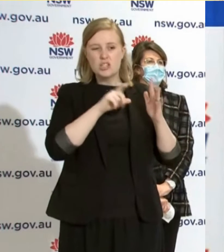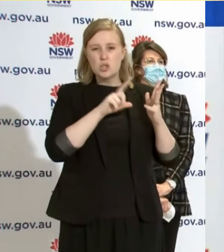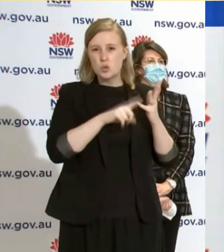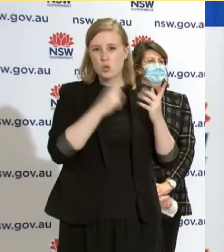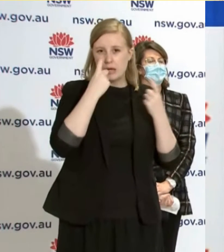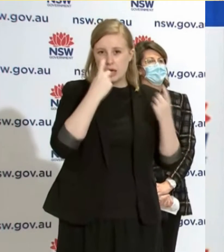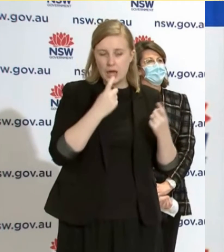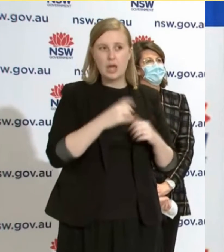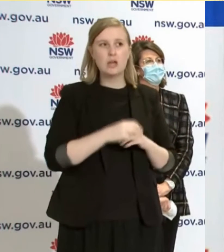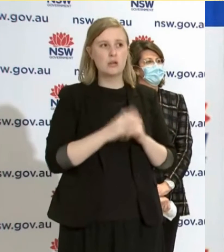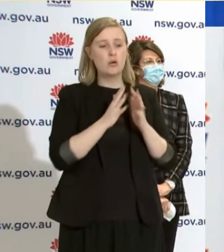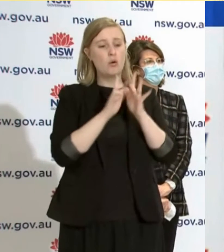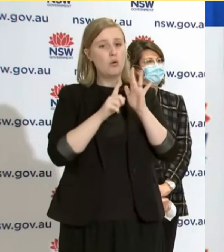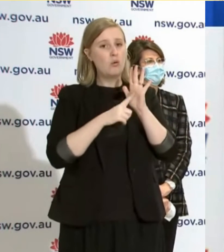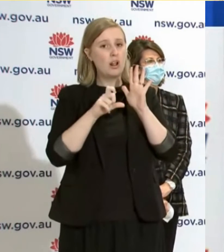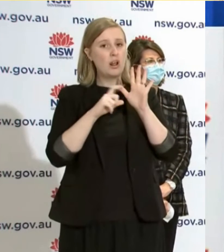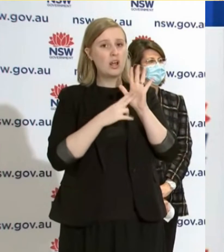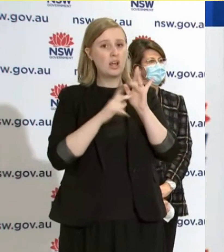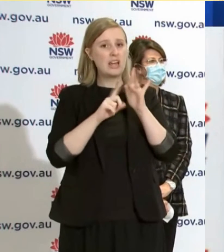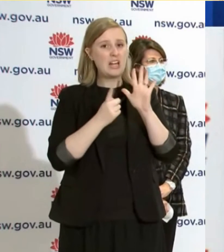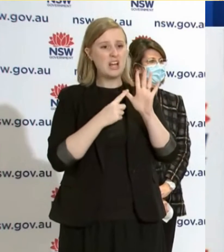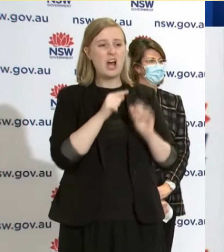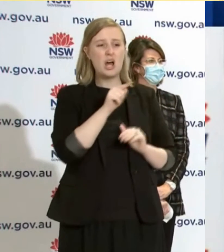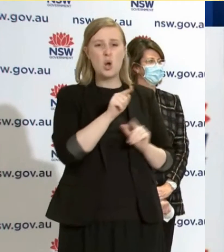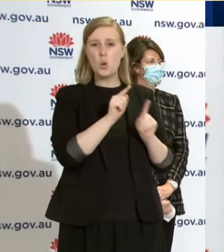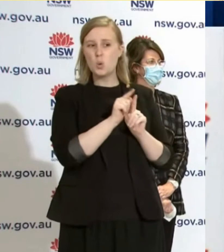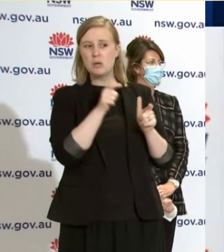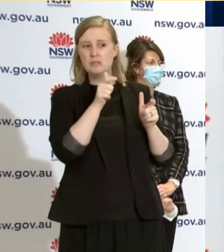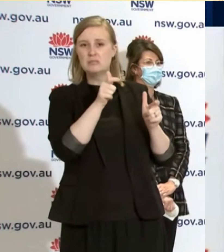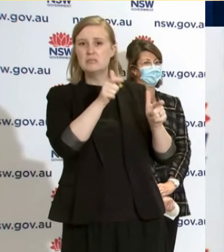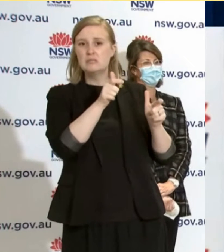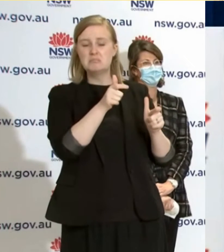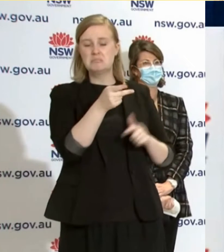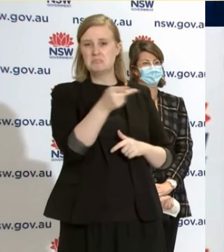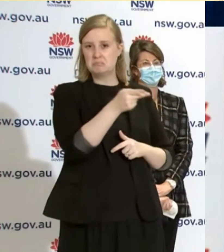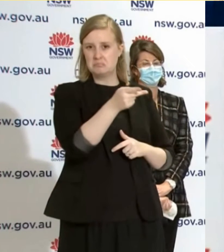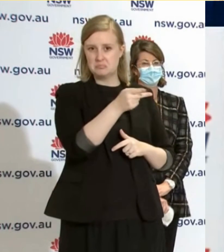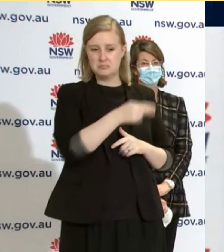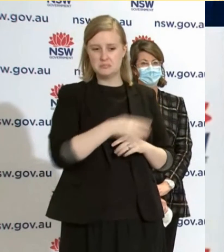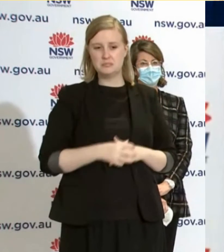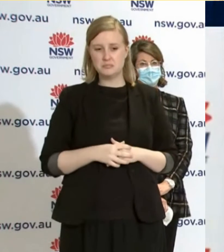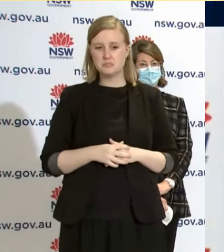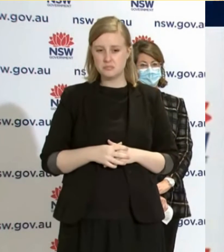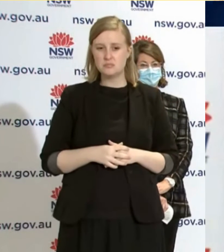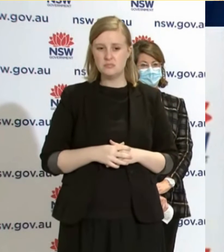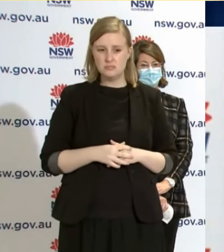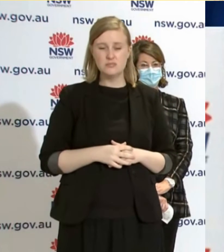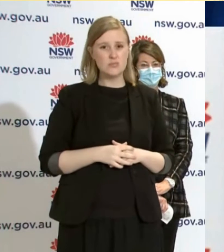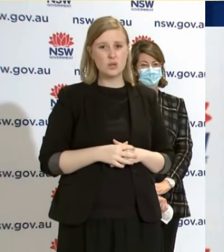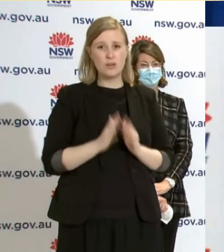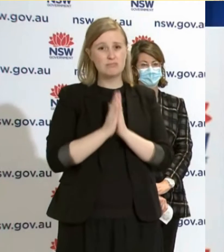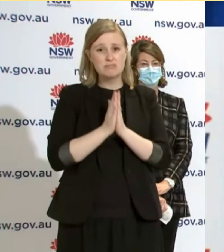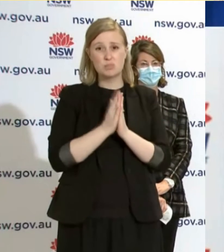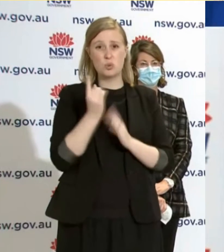the Dubbo community and the Wilcannia community are our key priorities in that area. And we are urging the community to